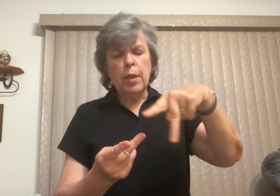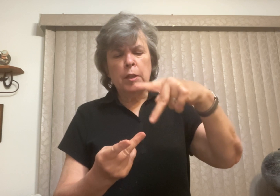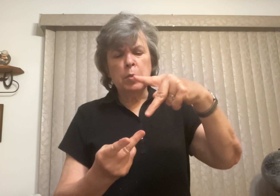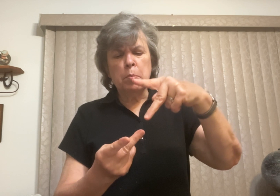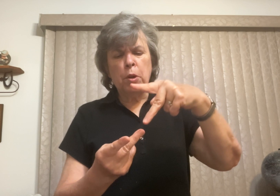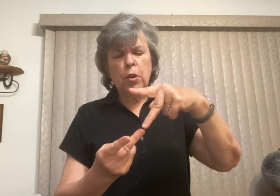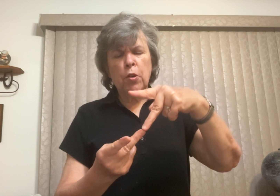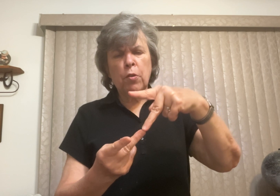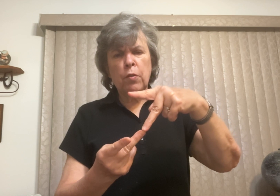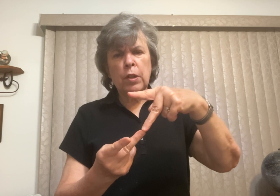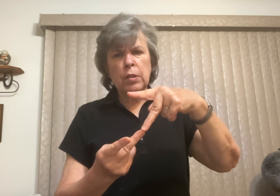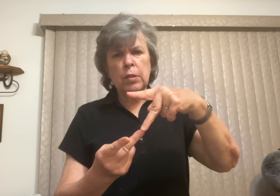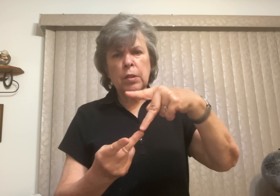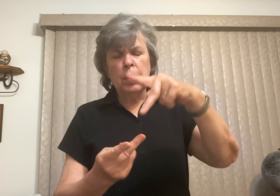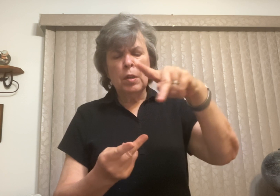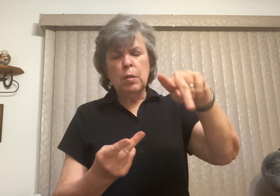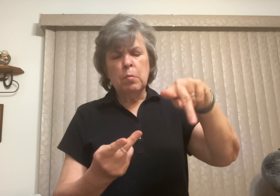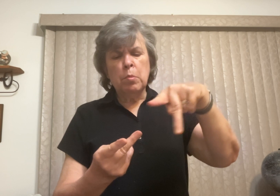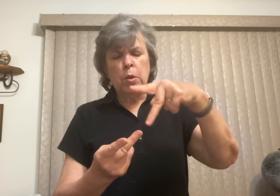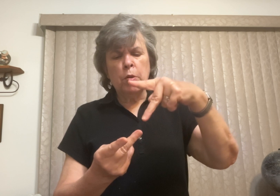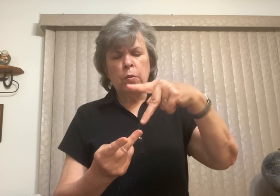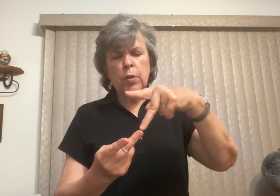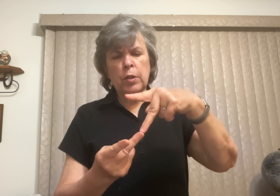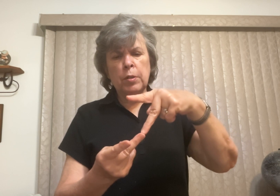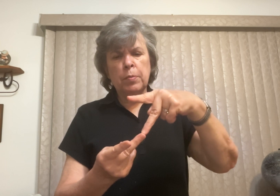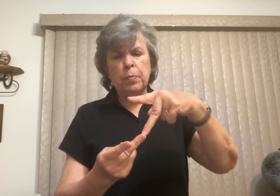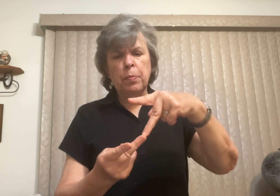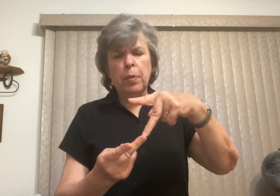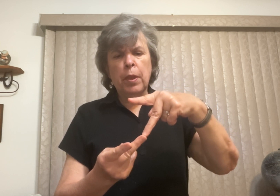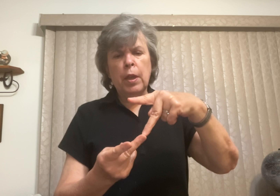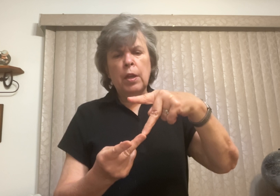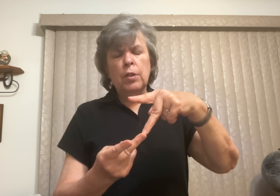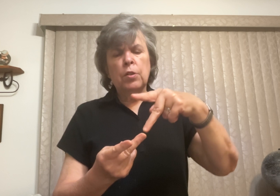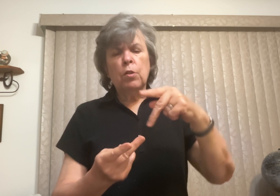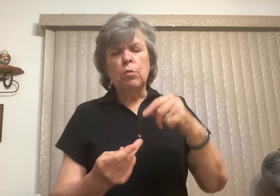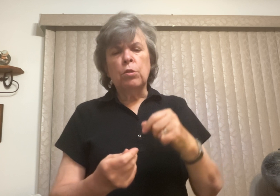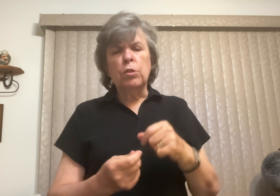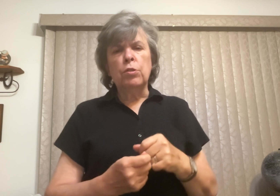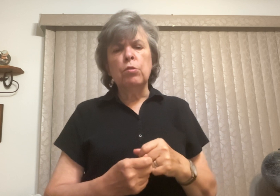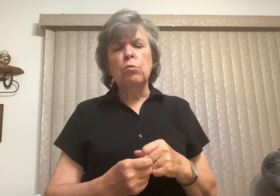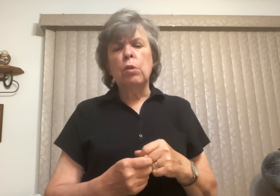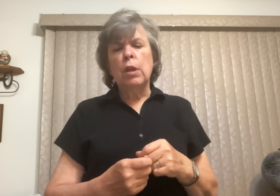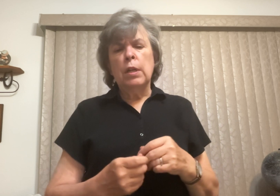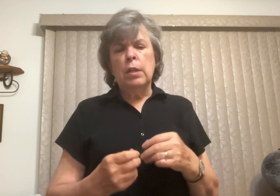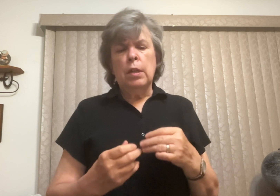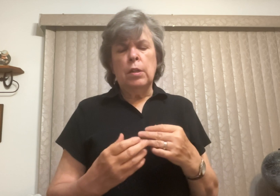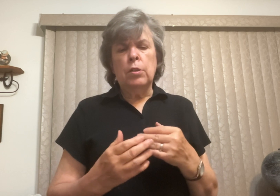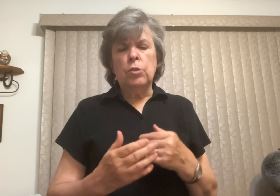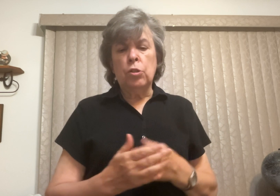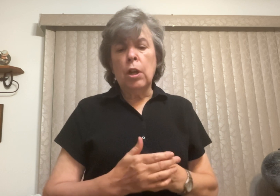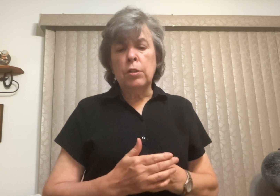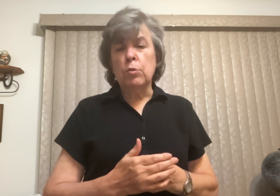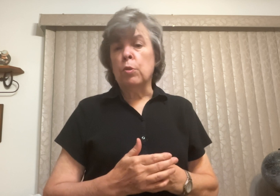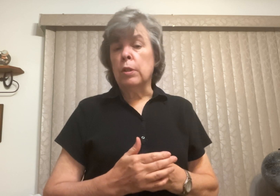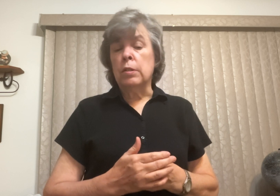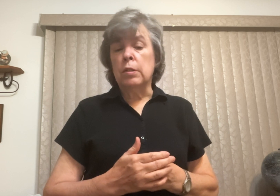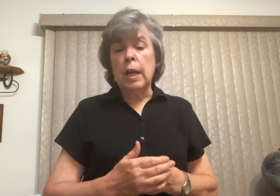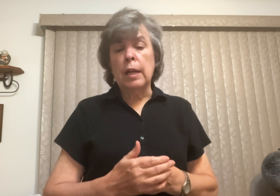that's perfect. Perfect. So to do just or